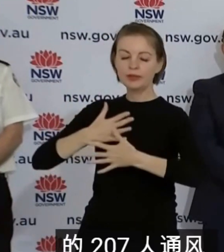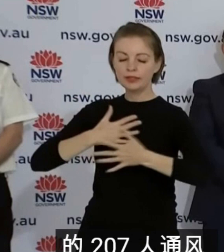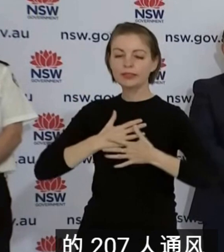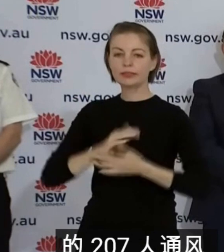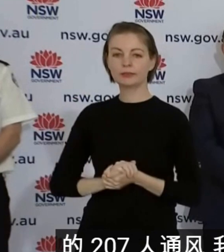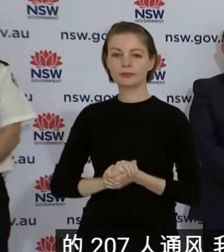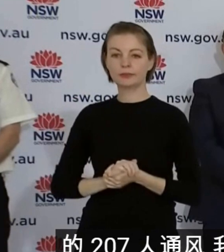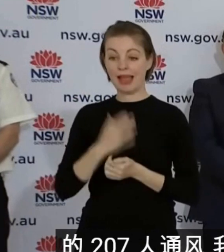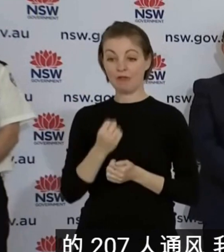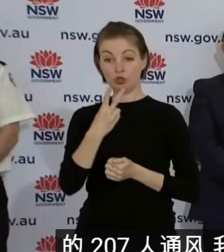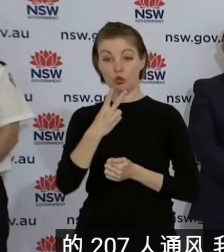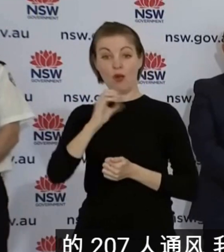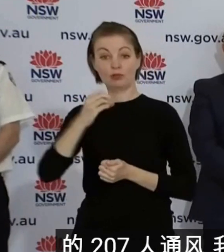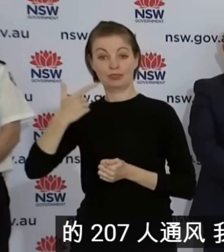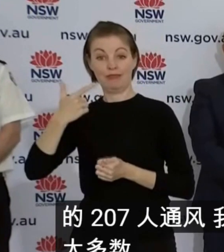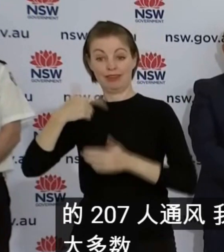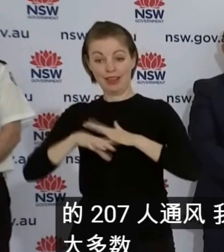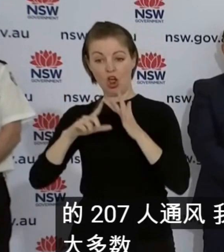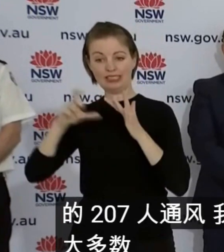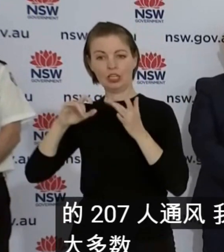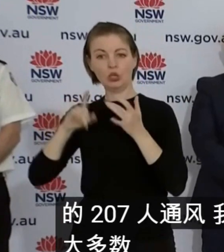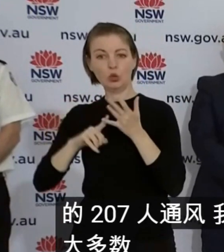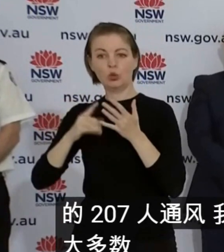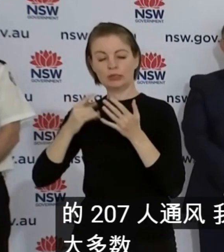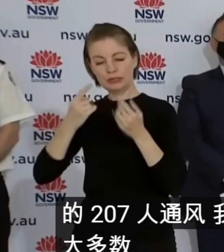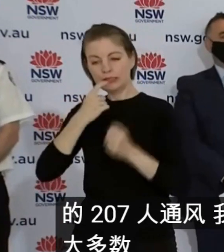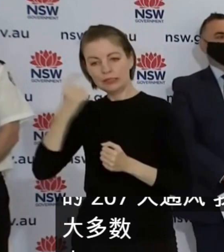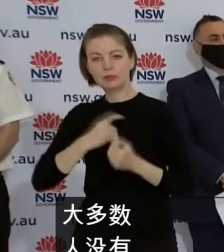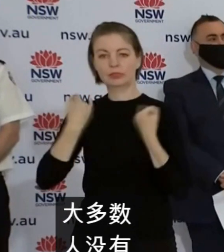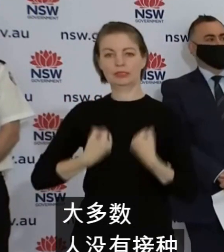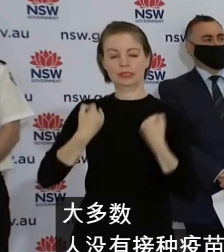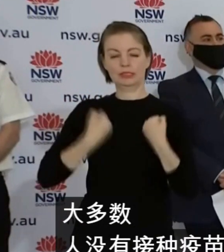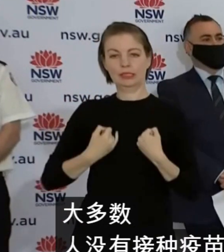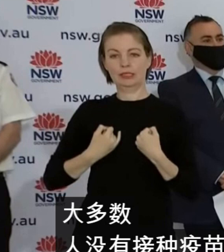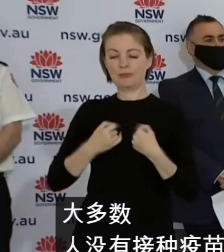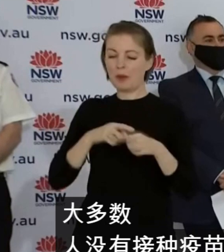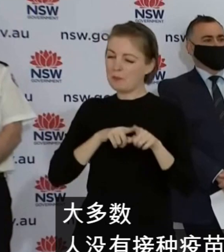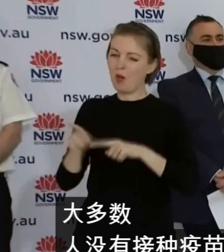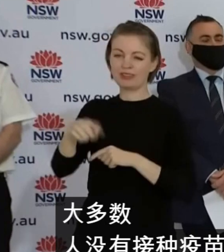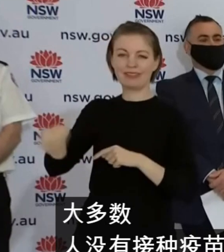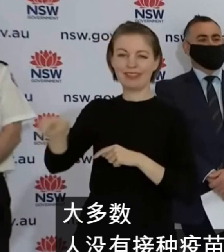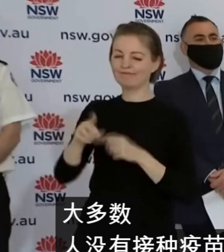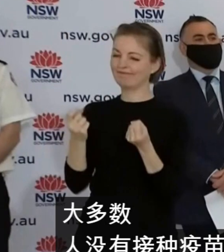in ICU, we continue to see the majority of people who are not vaccinated.